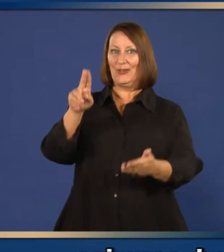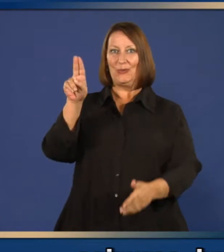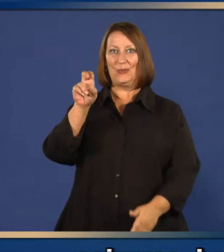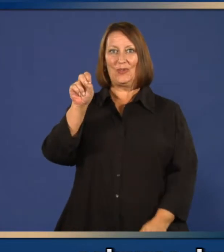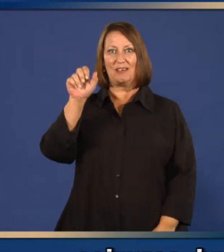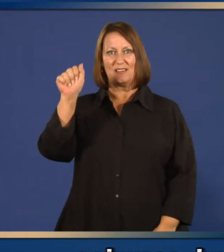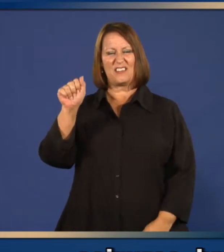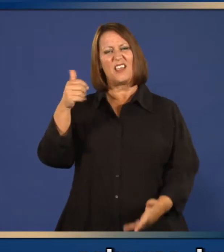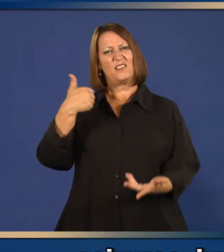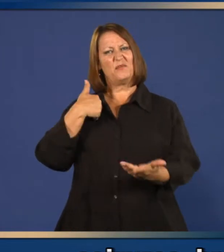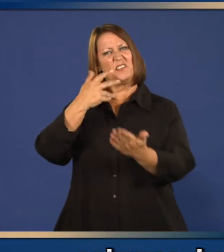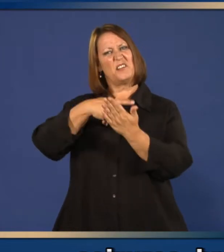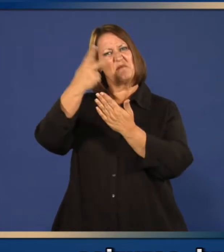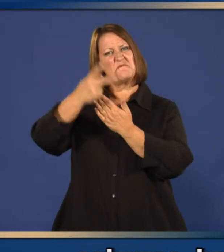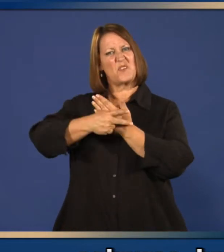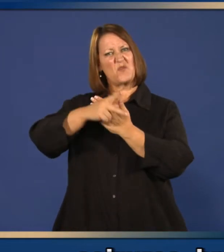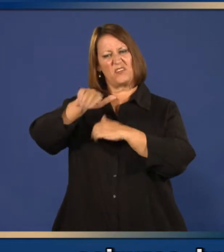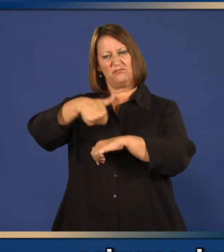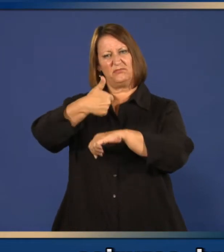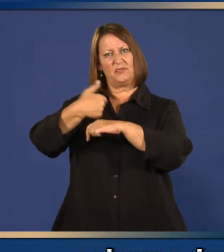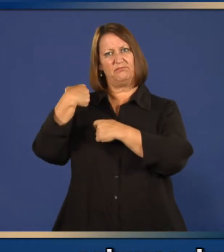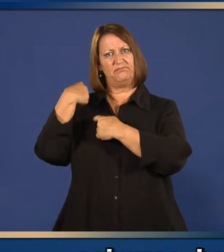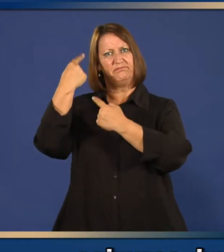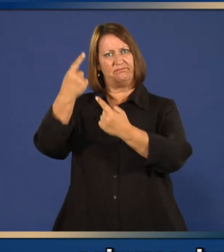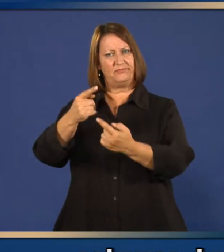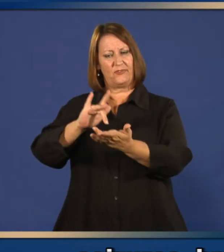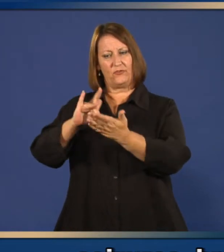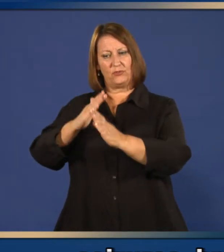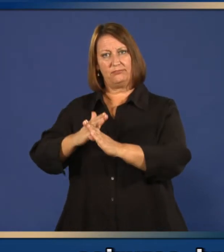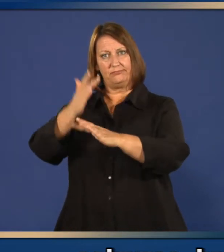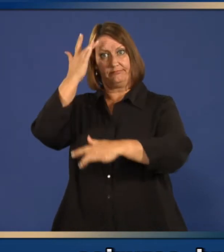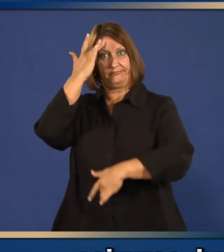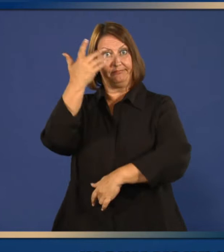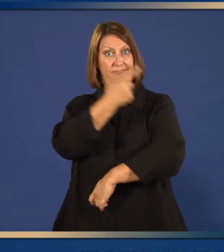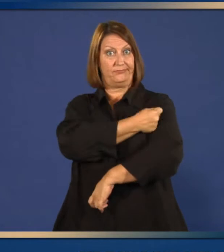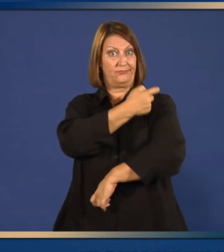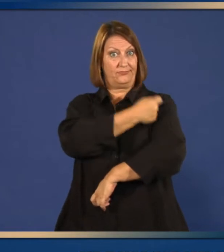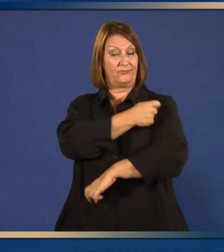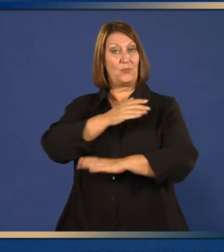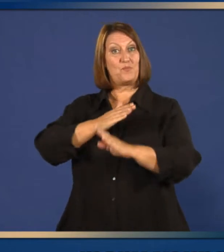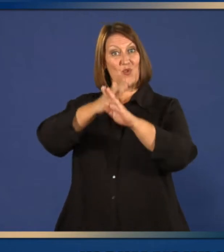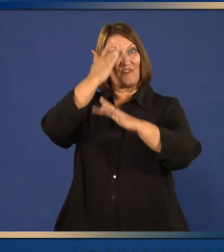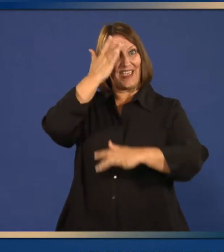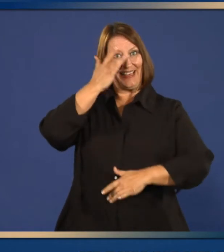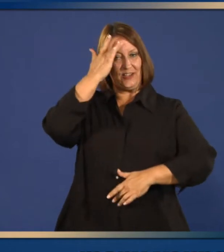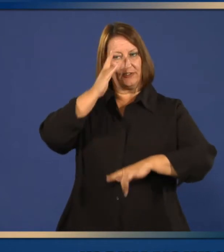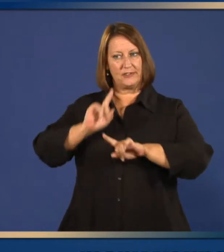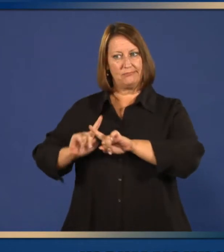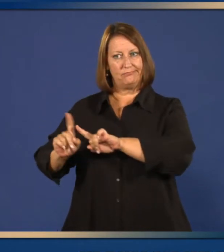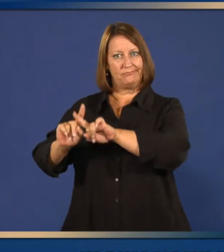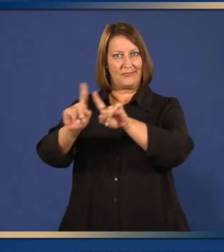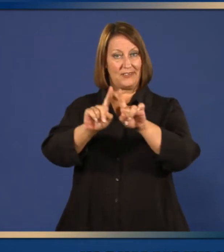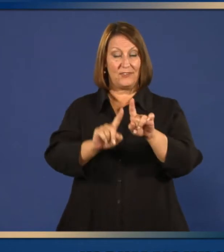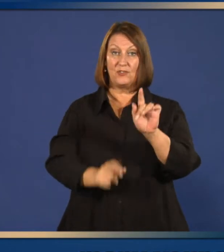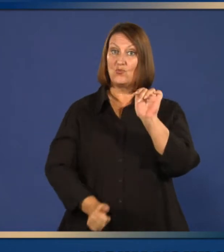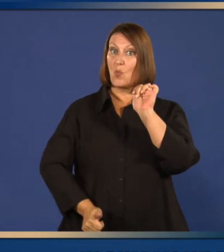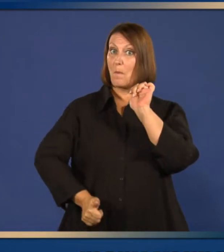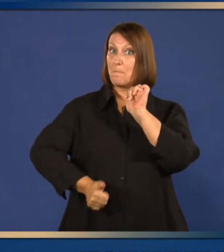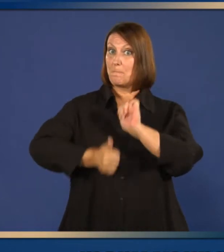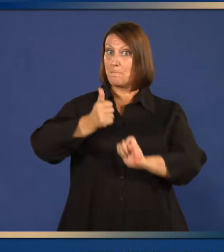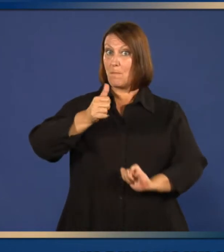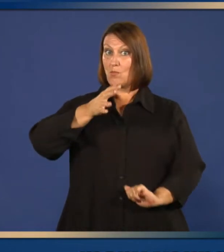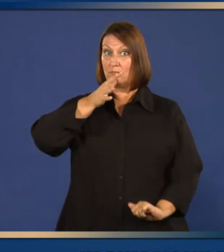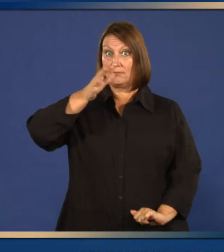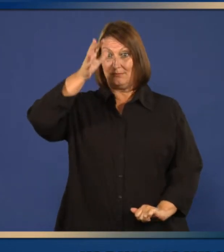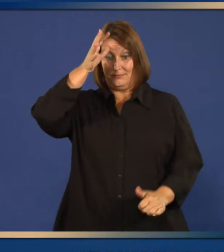Because of the success of the National Immunization Program, many young parents today have never seen